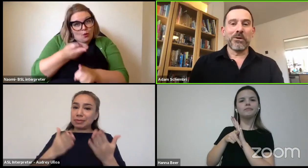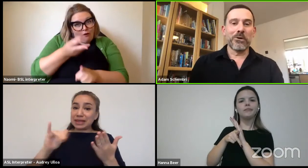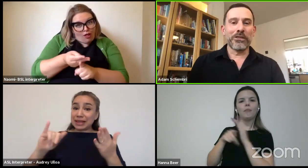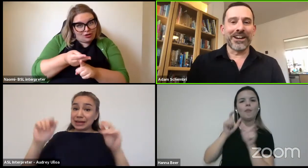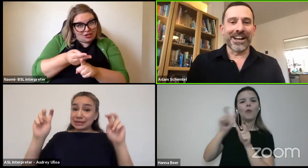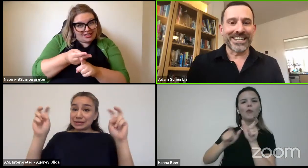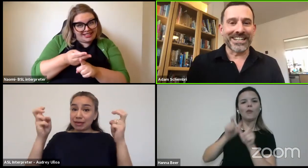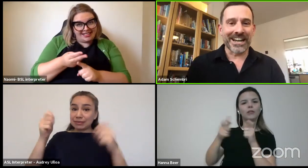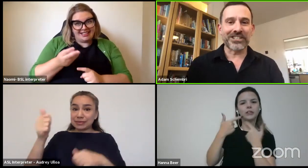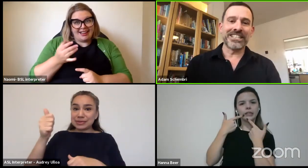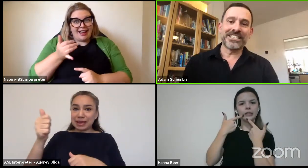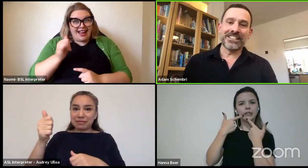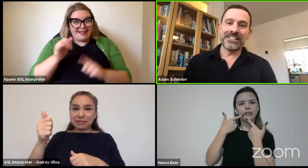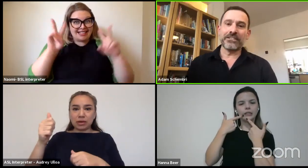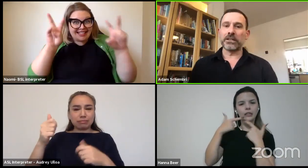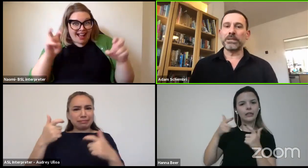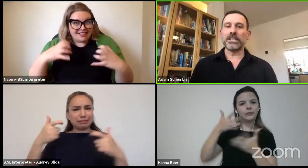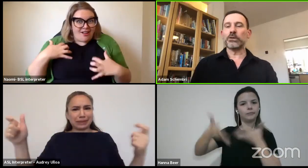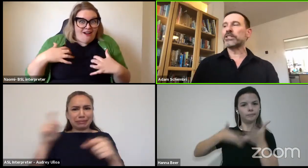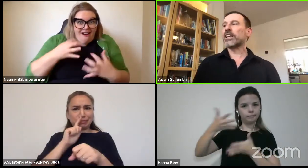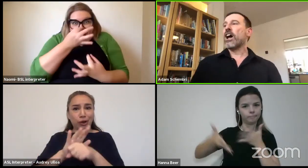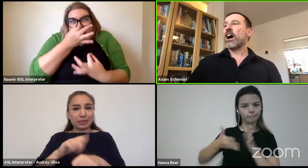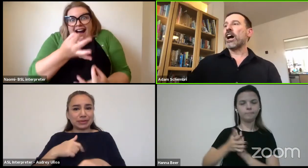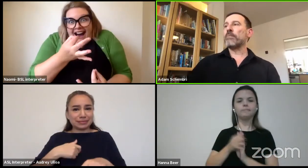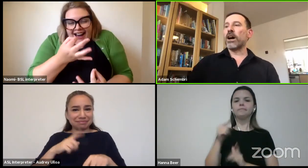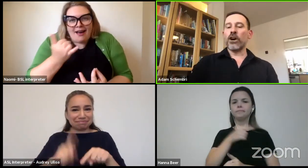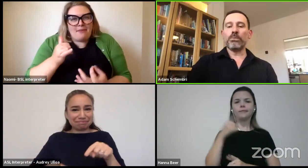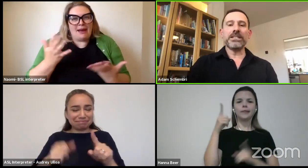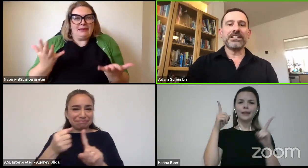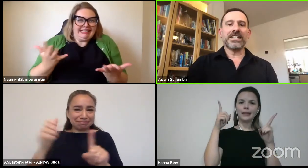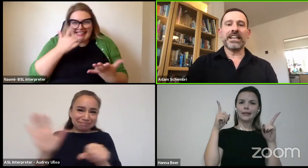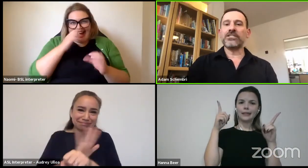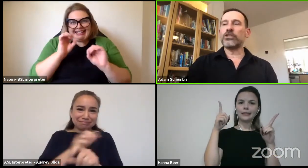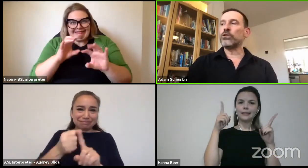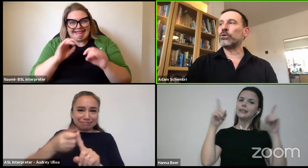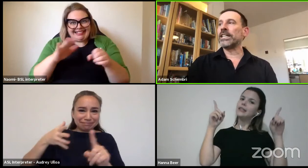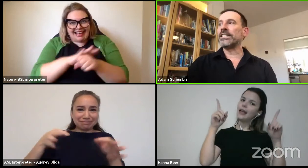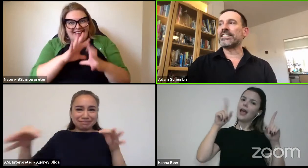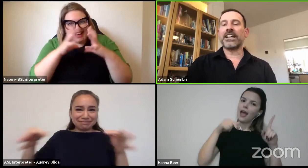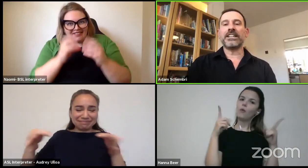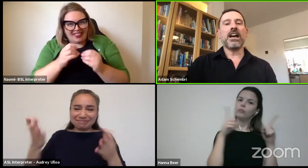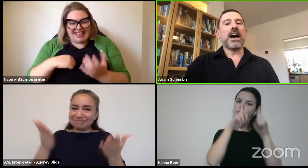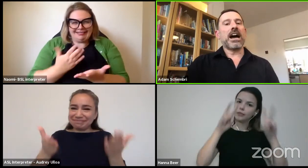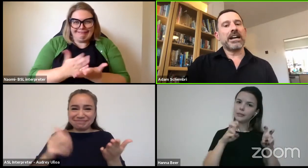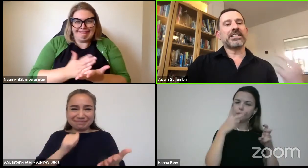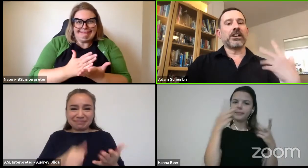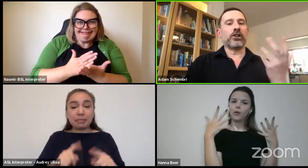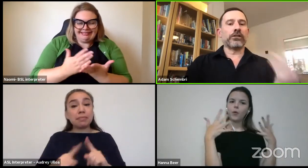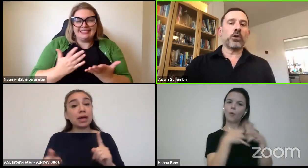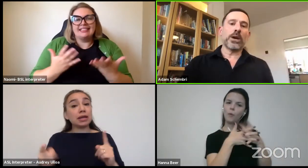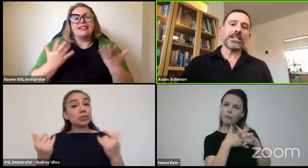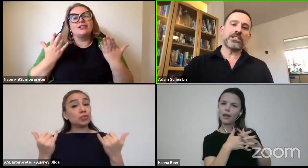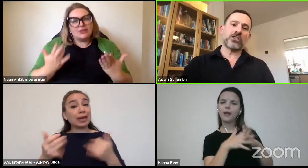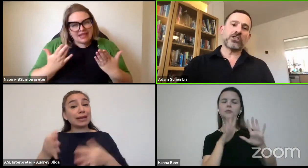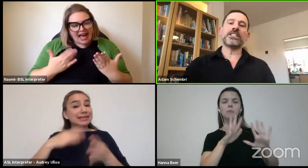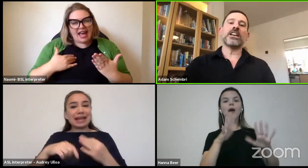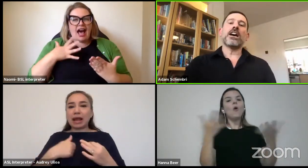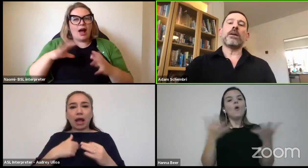promises more than I can actually deliver, because I'm hoping today to instead ask a lot of